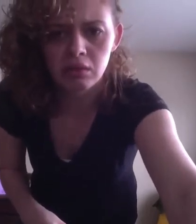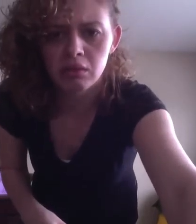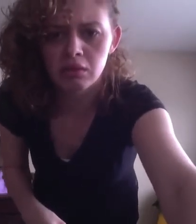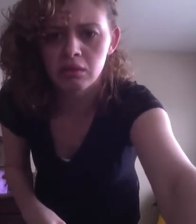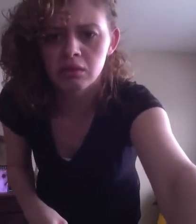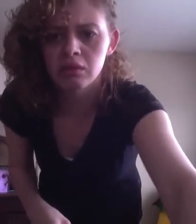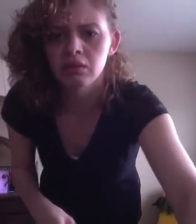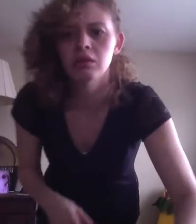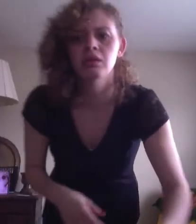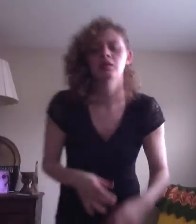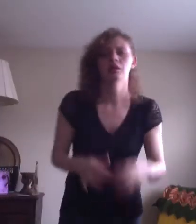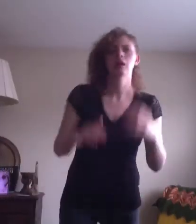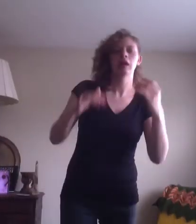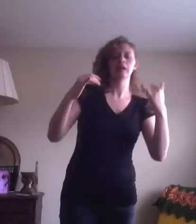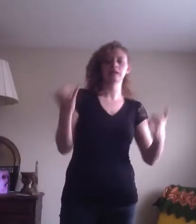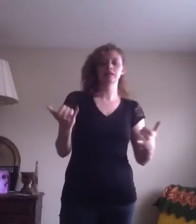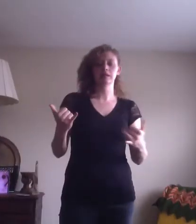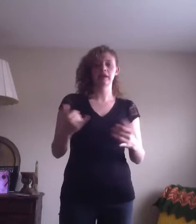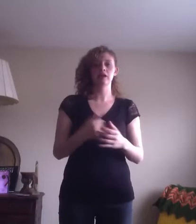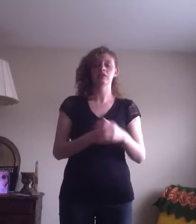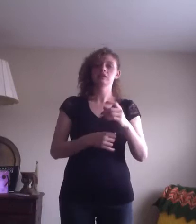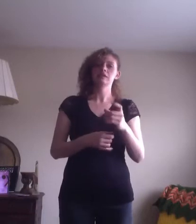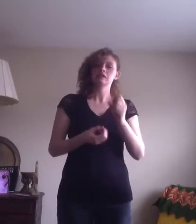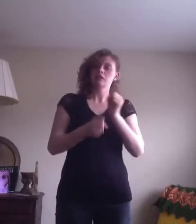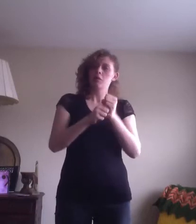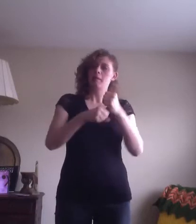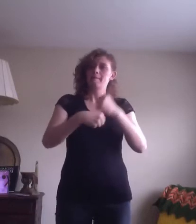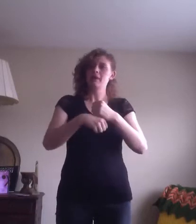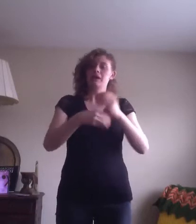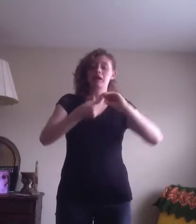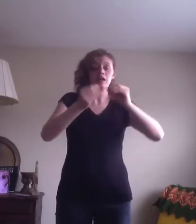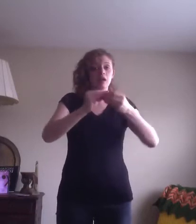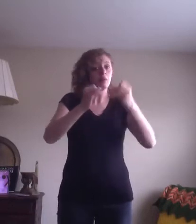number line out of that, you need to choose 2 points.